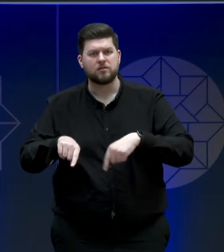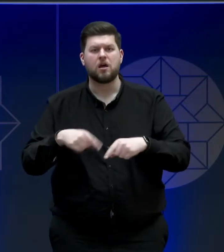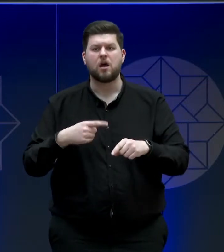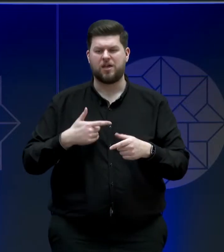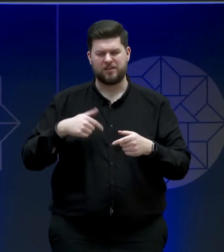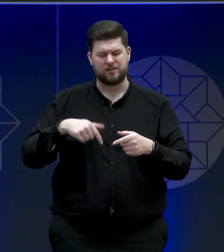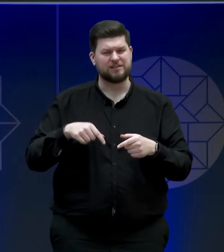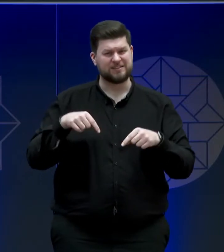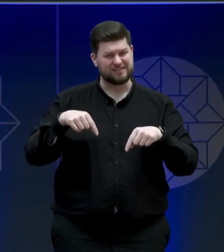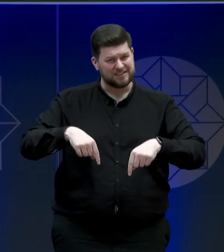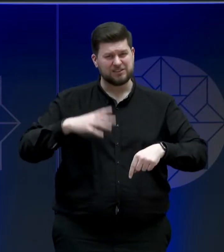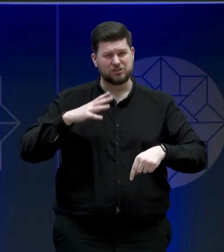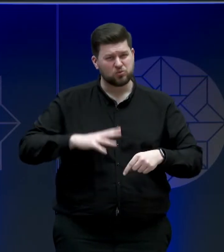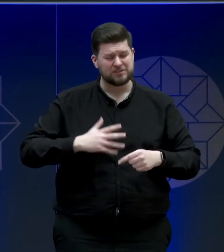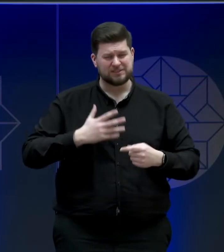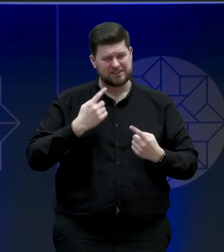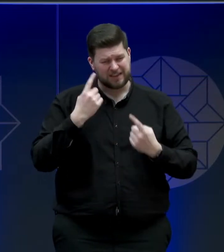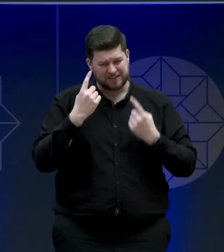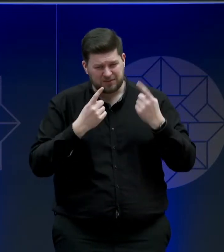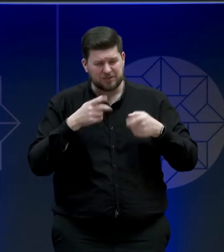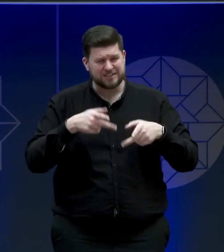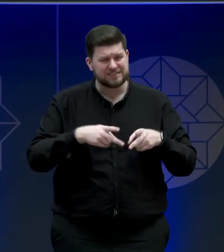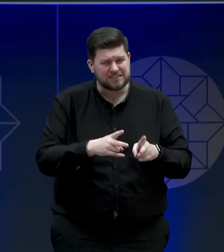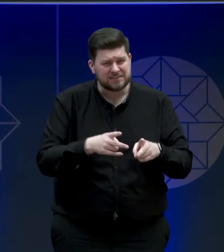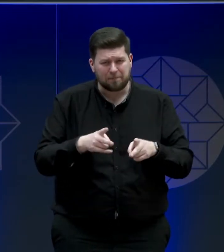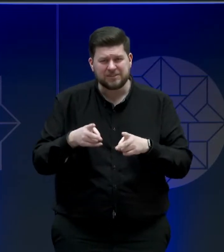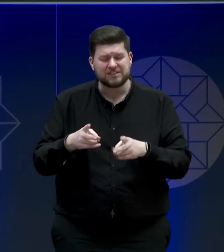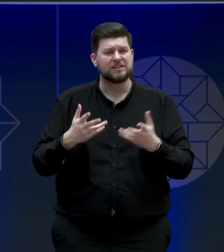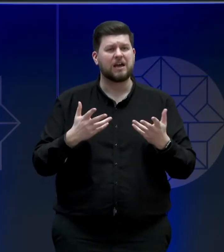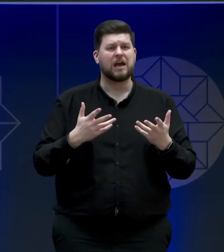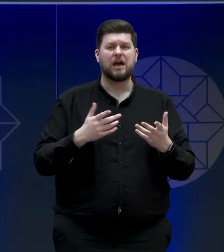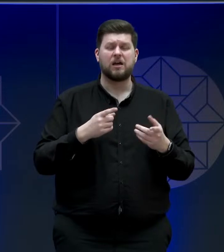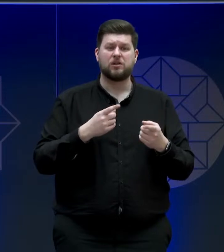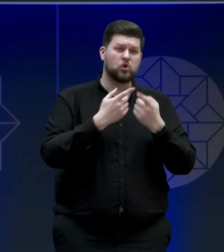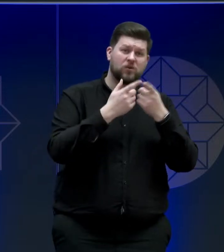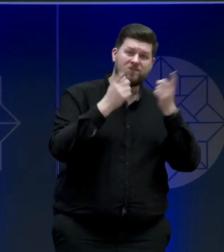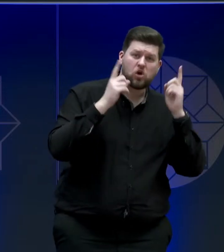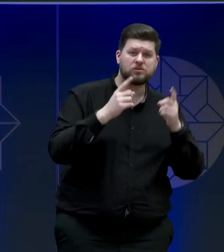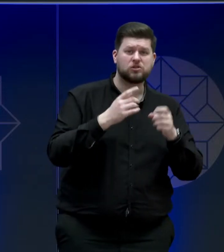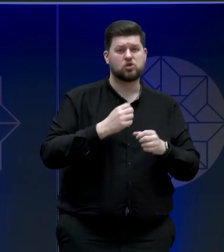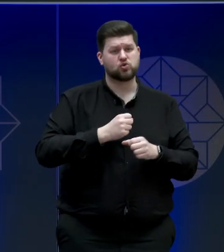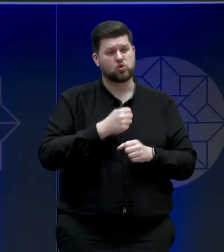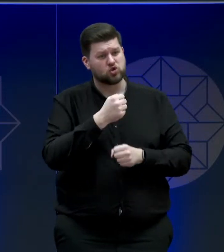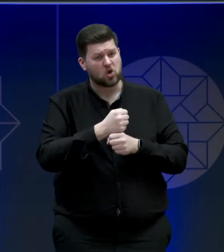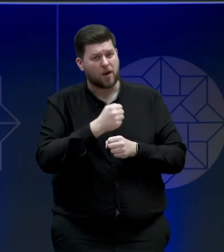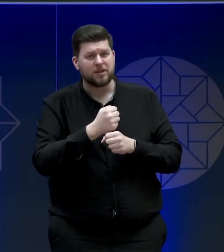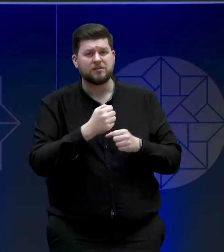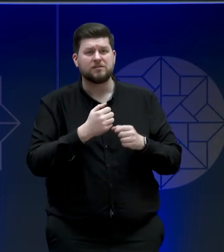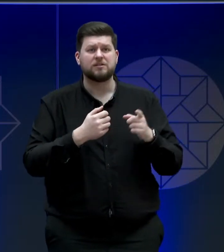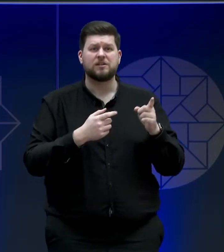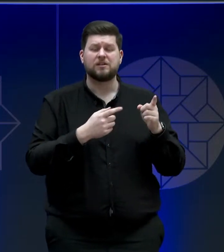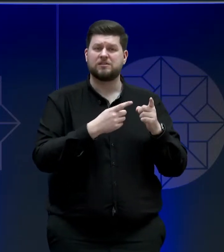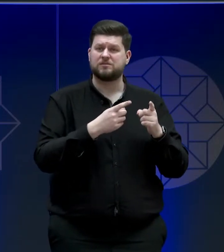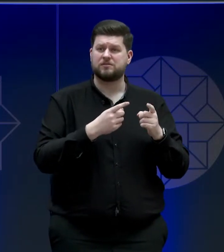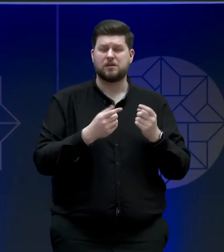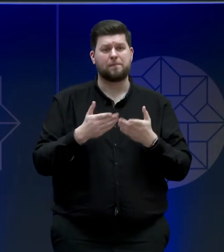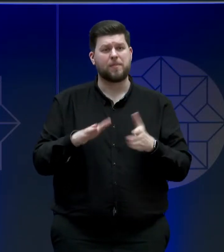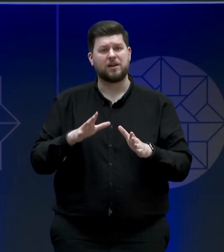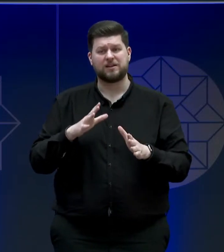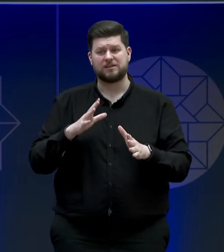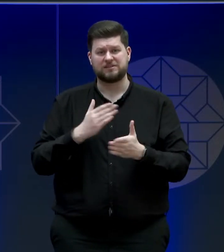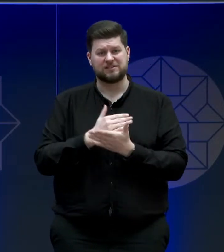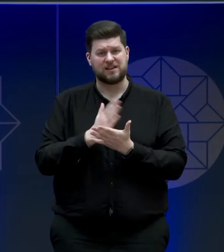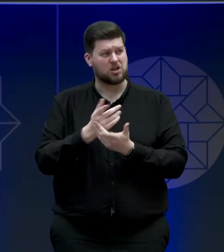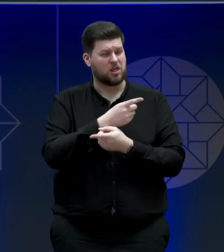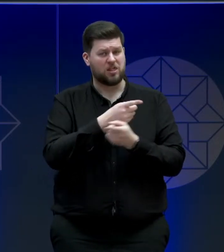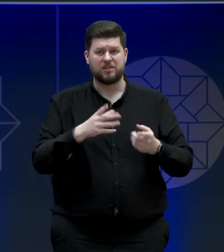thinking, which has the universities, the Scottish government and other sectors to work together. And